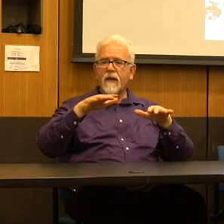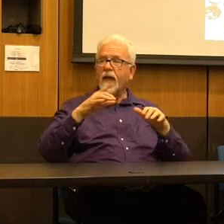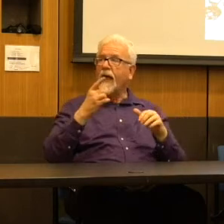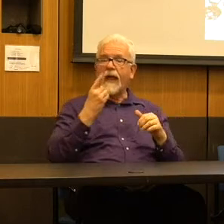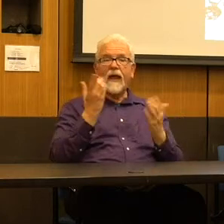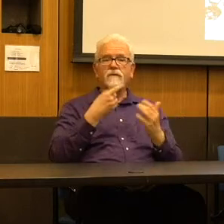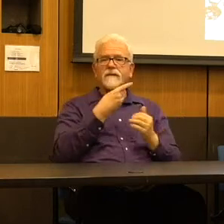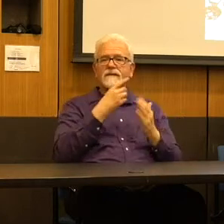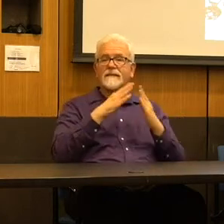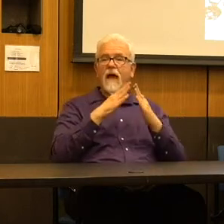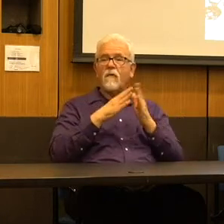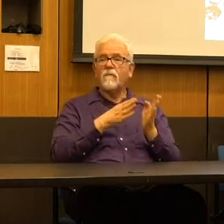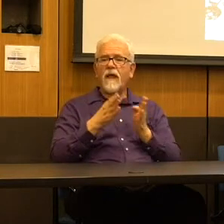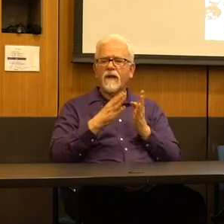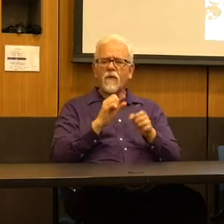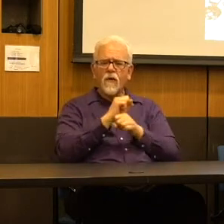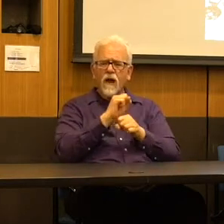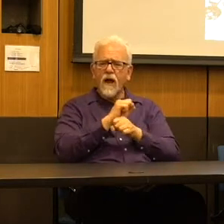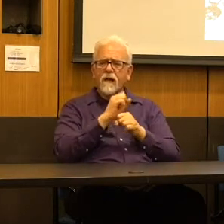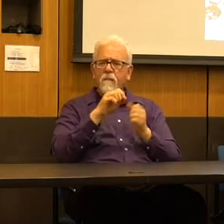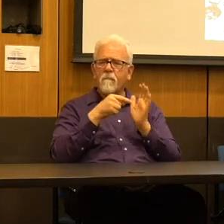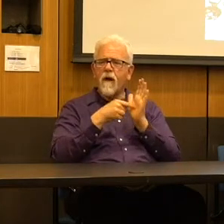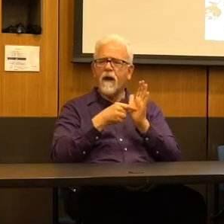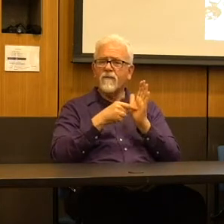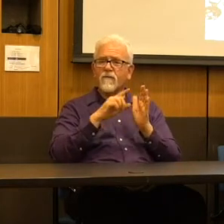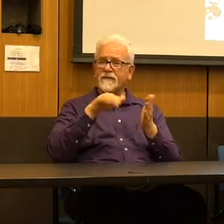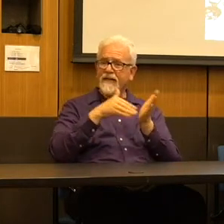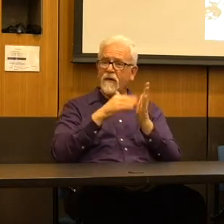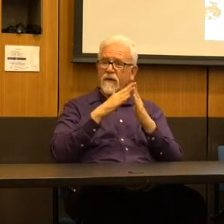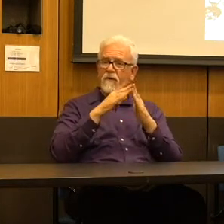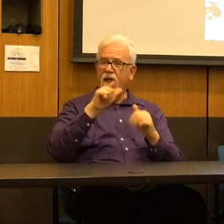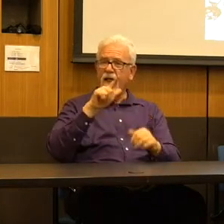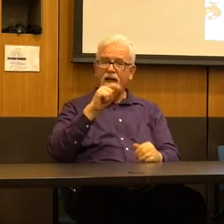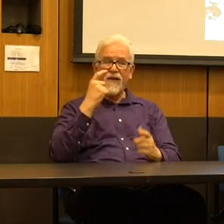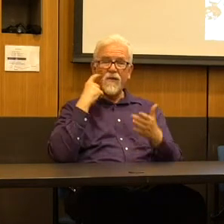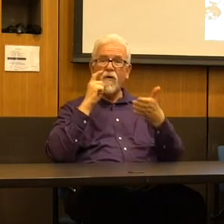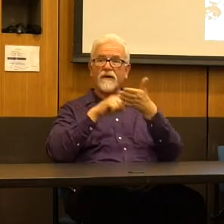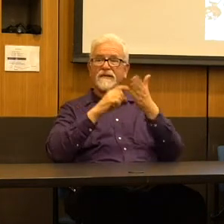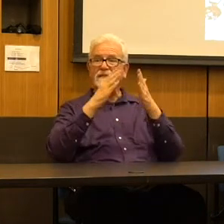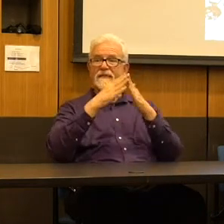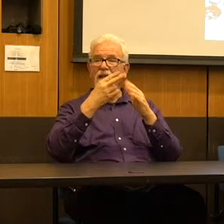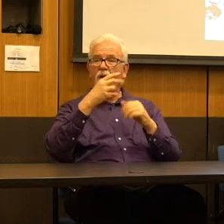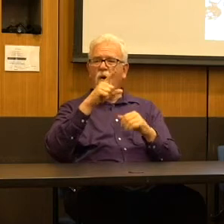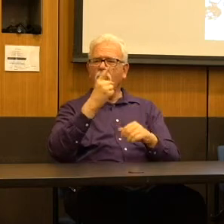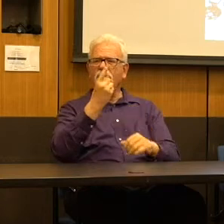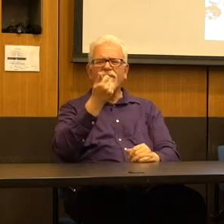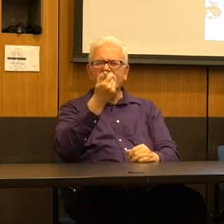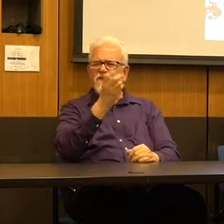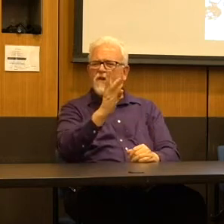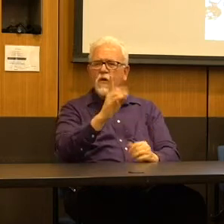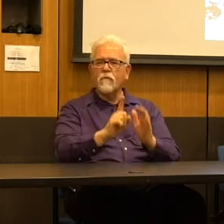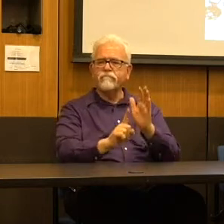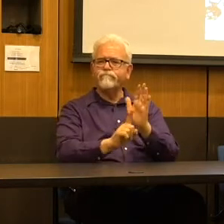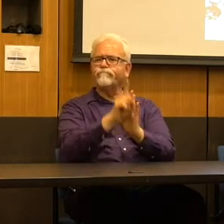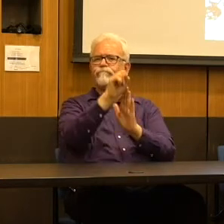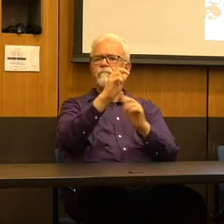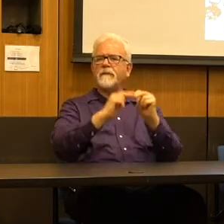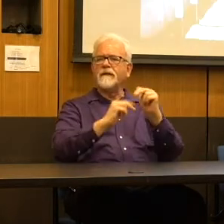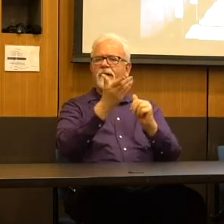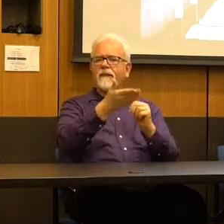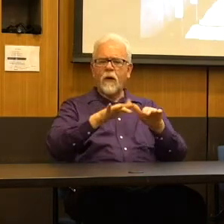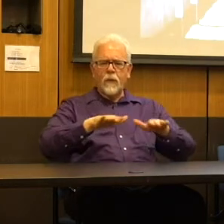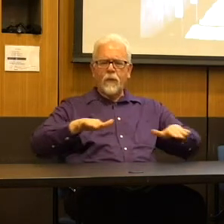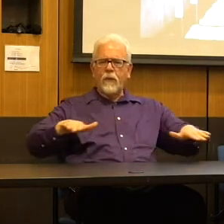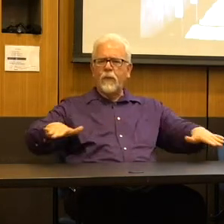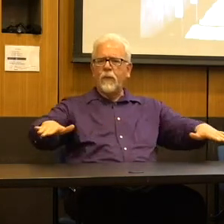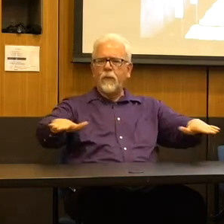actually working on a model for downtown Los Angeles, but you'll notice how City Hall there is one of the few high-rise buildings that's there. Not